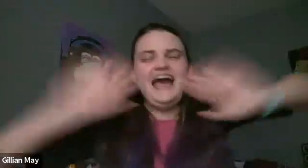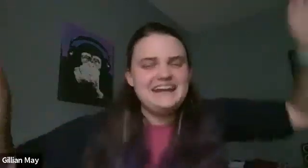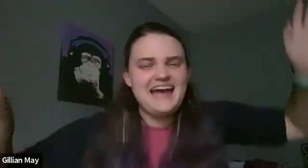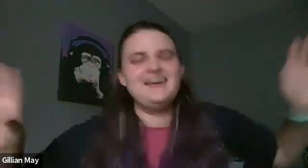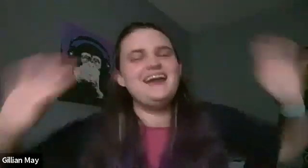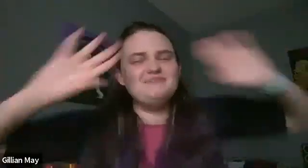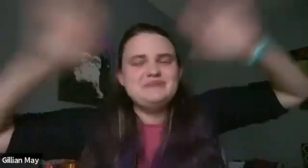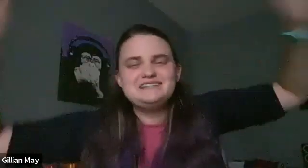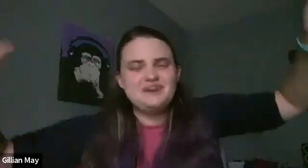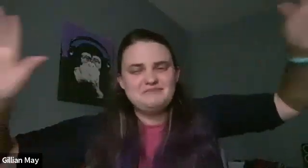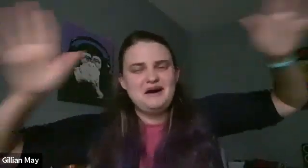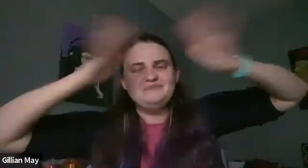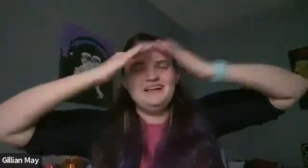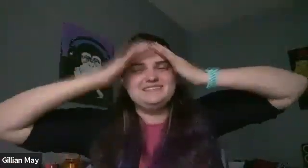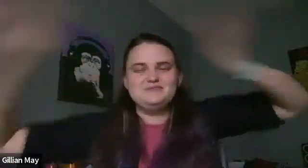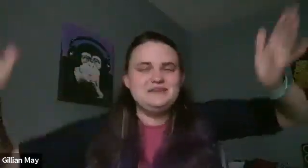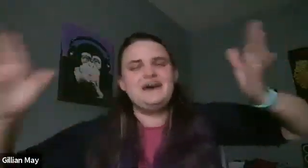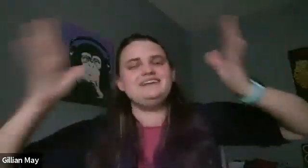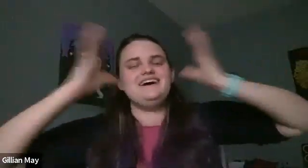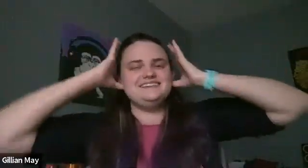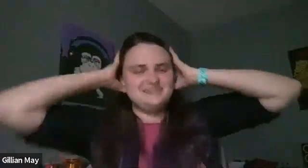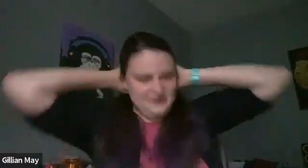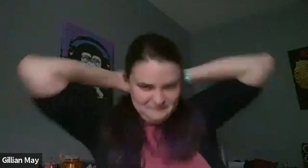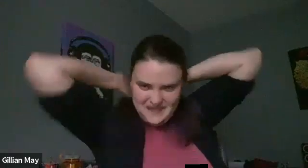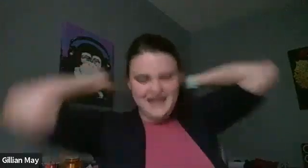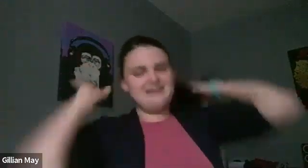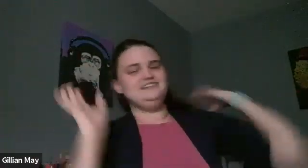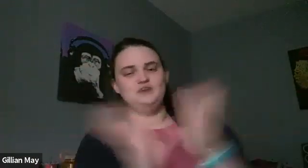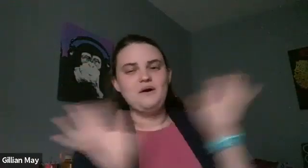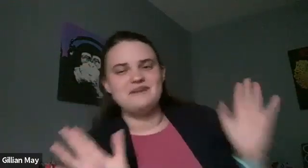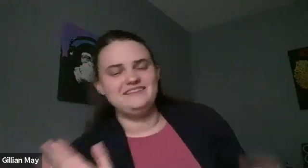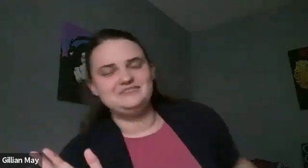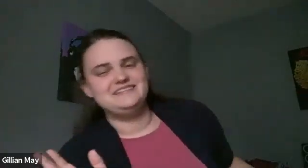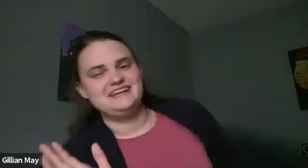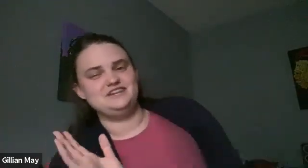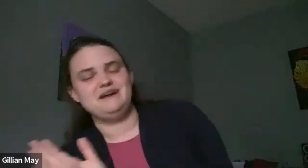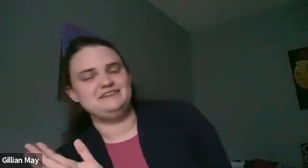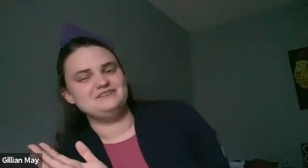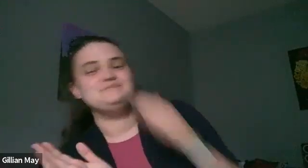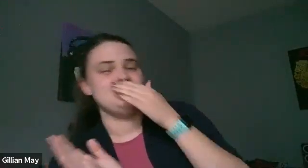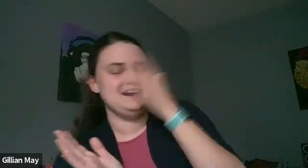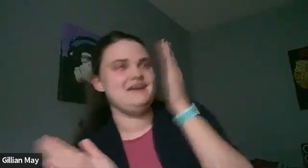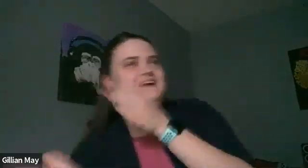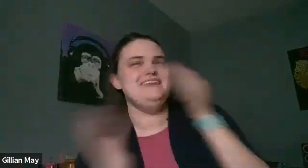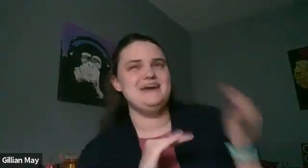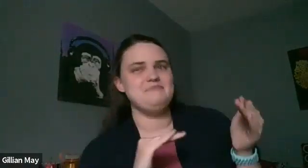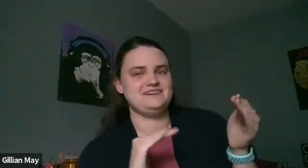to add that. I'm a big dog mom. Like, it's really bad, guys. So had to go off on my little tangent of my dogs. But all right, now back to